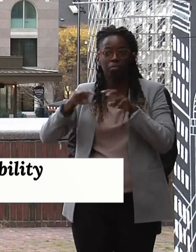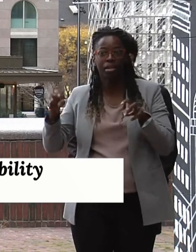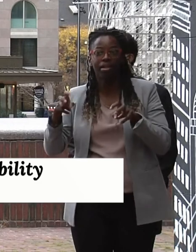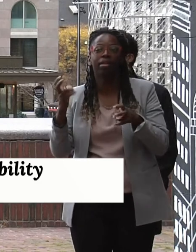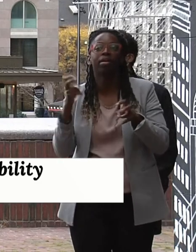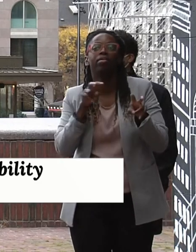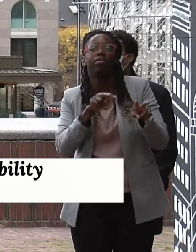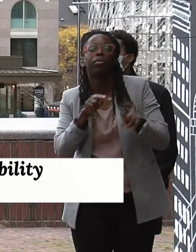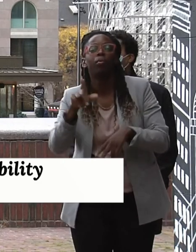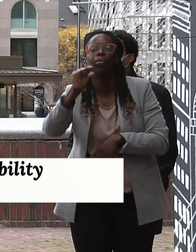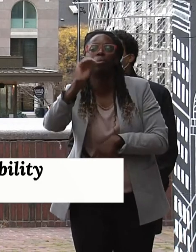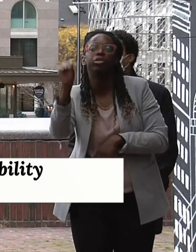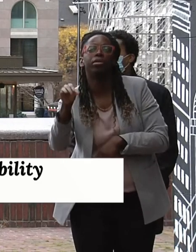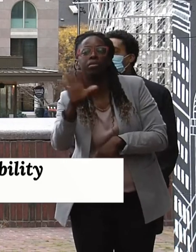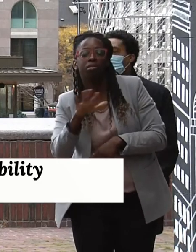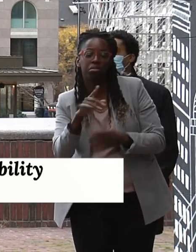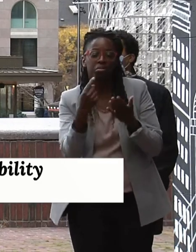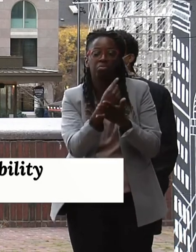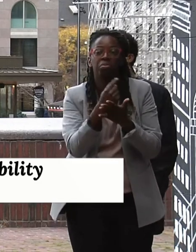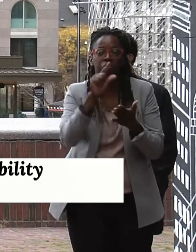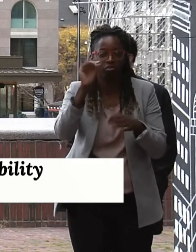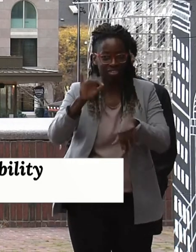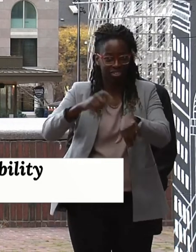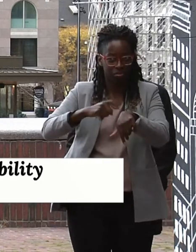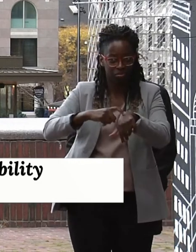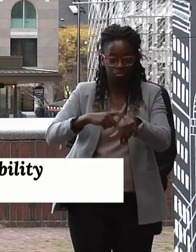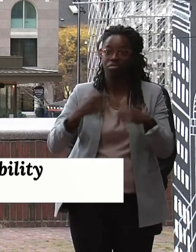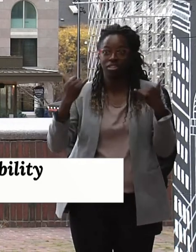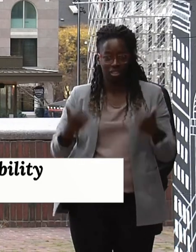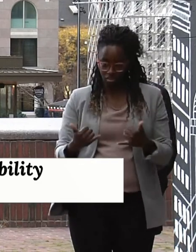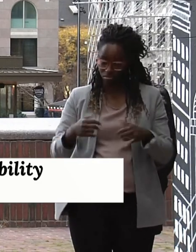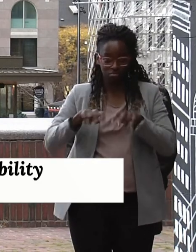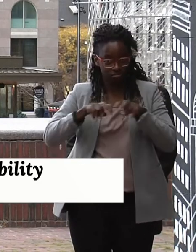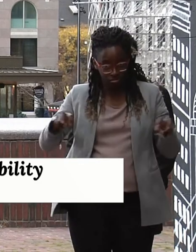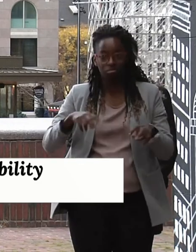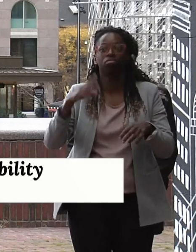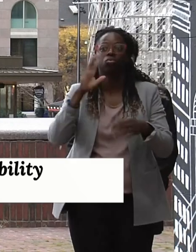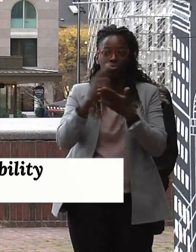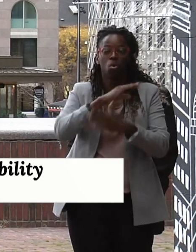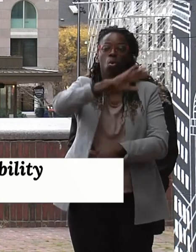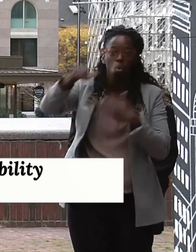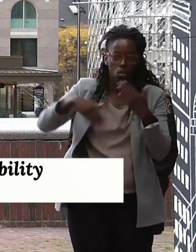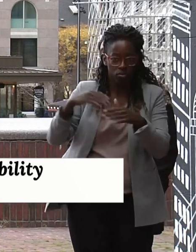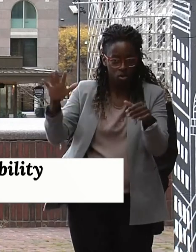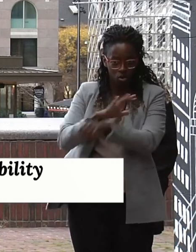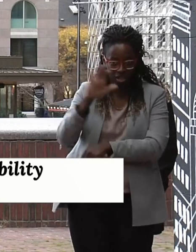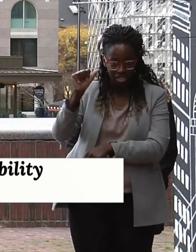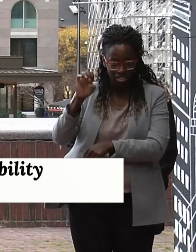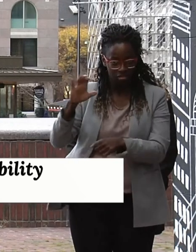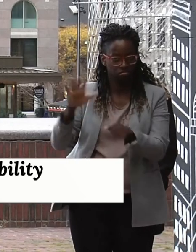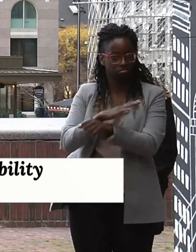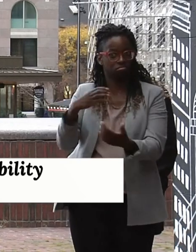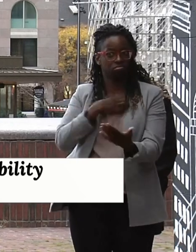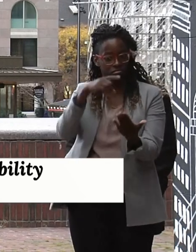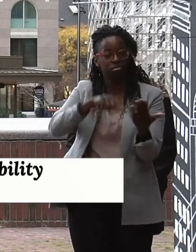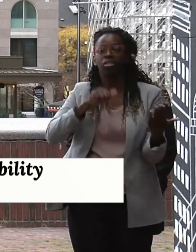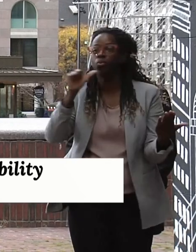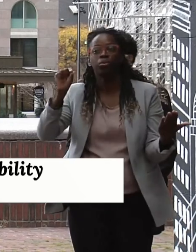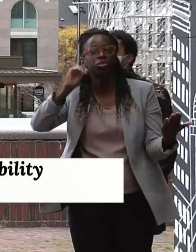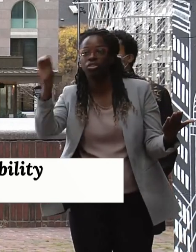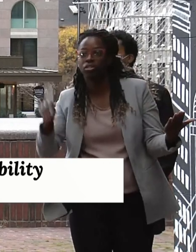all cases. In addition to cases, it will be able to review the policies and procedures of internal affairs and engage with the community about their